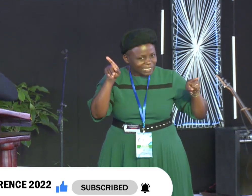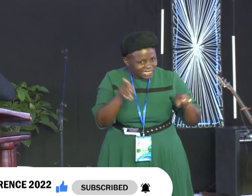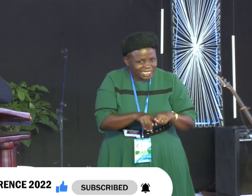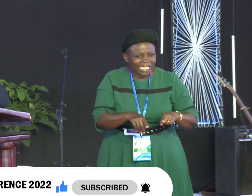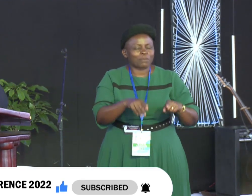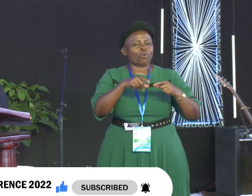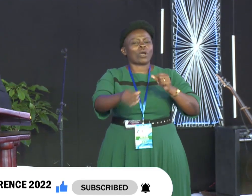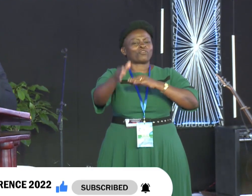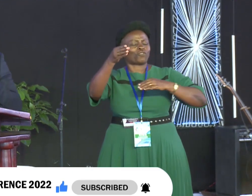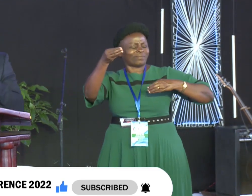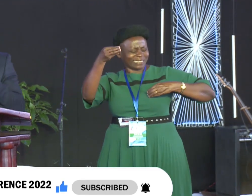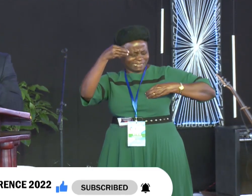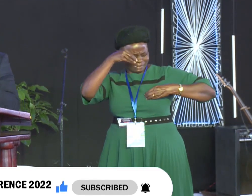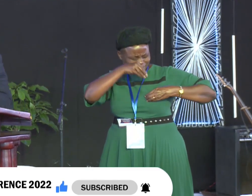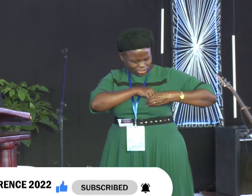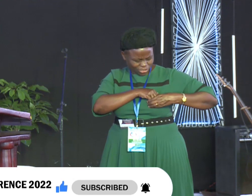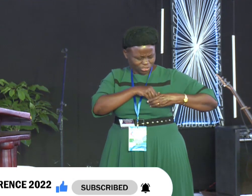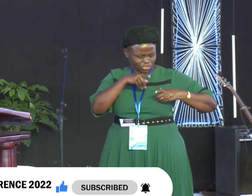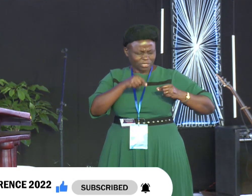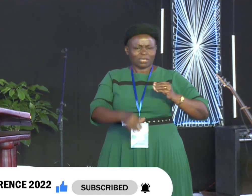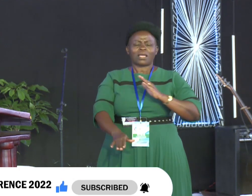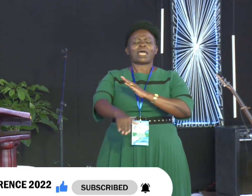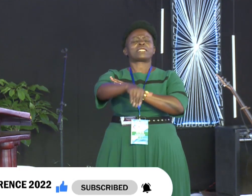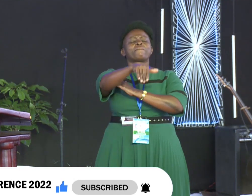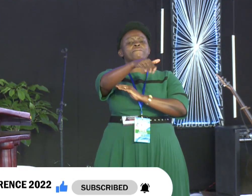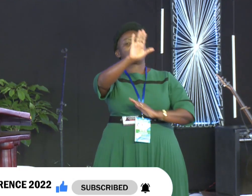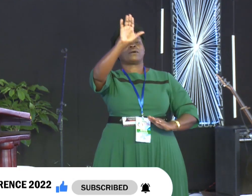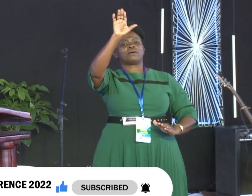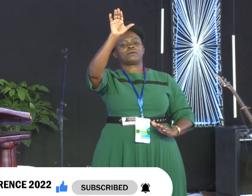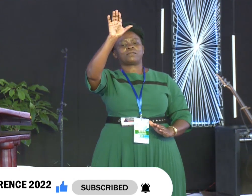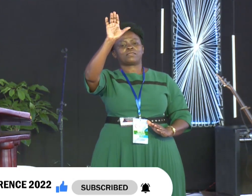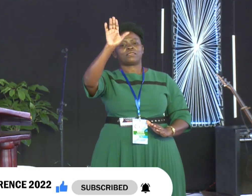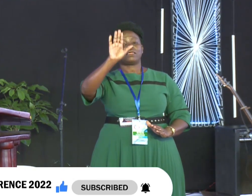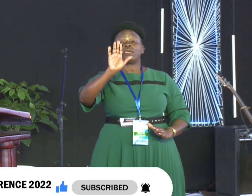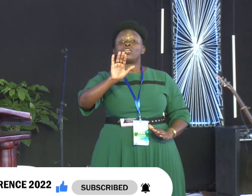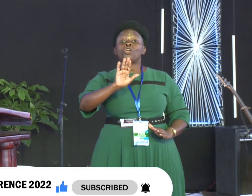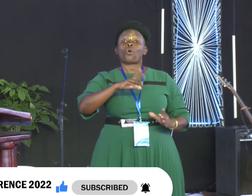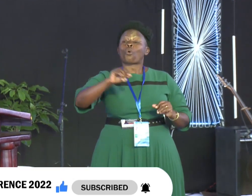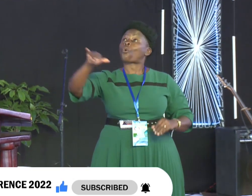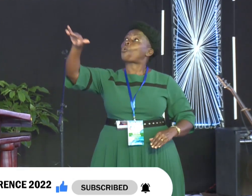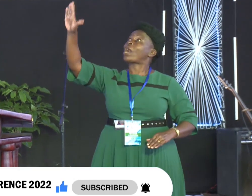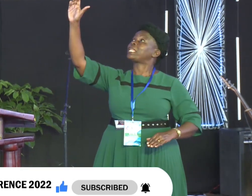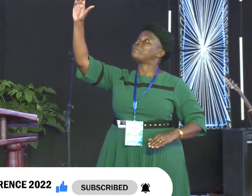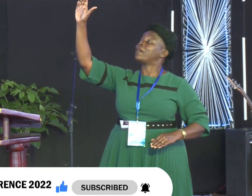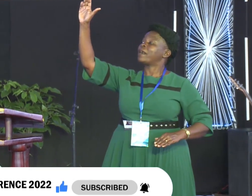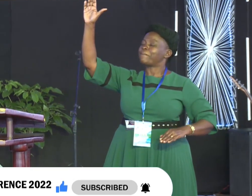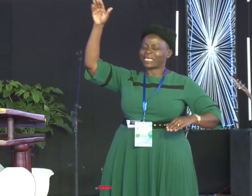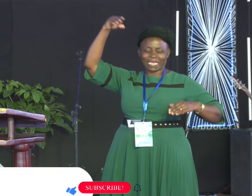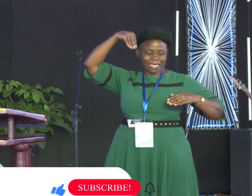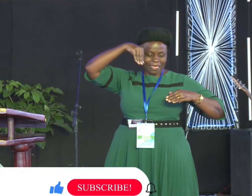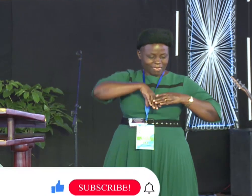thing. Now hide the word of God in your heart. Your word I have hidden in my heart.